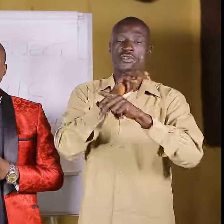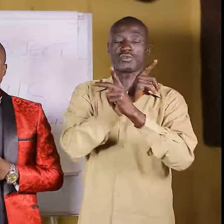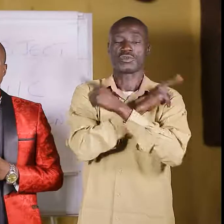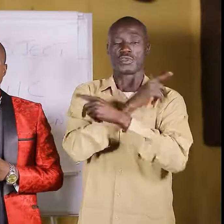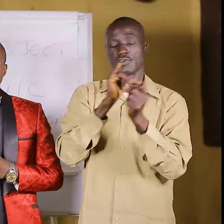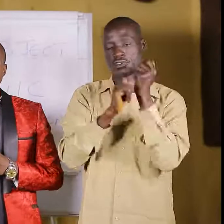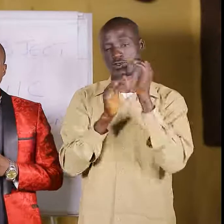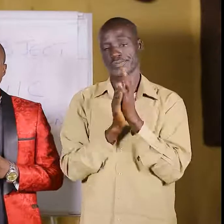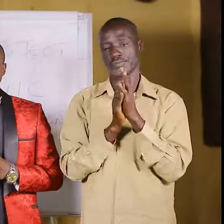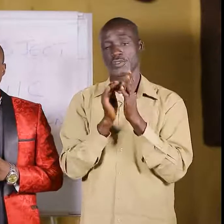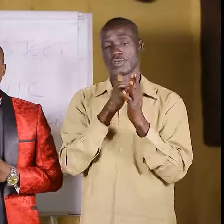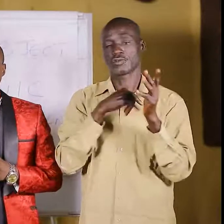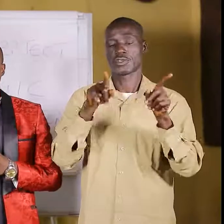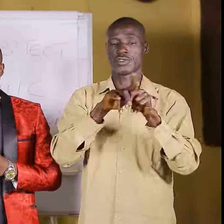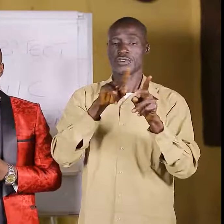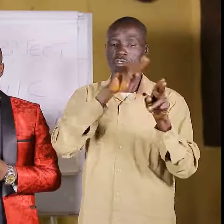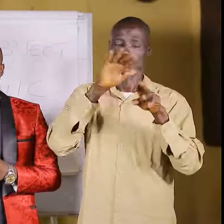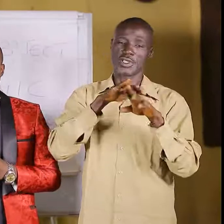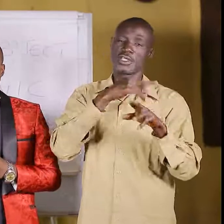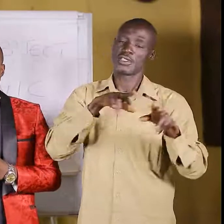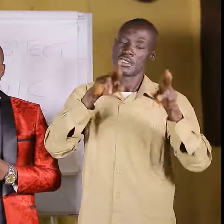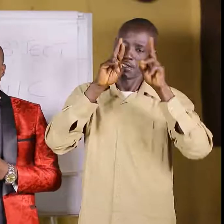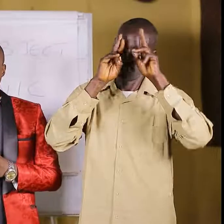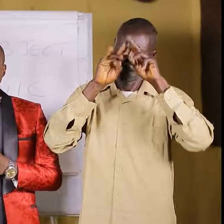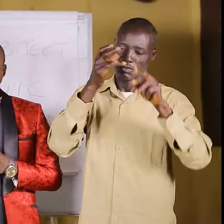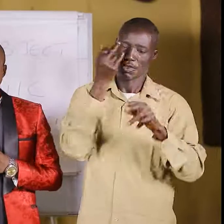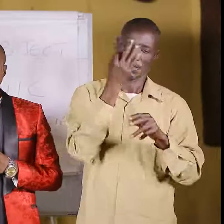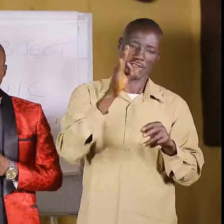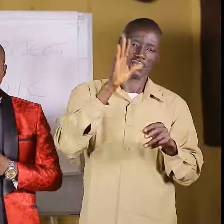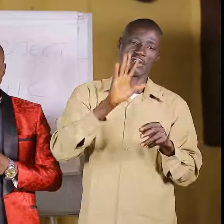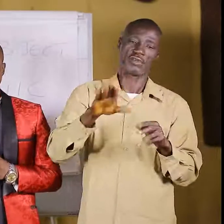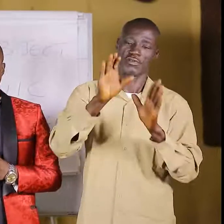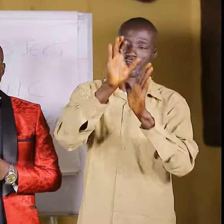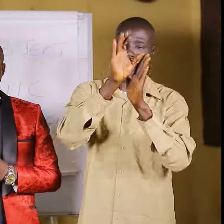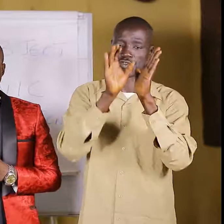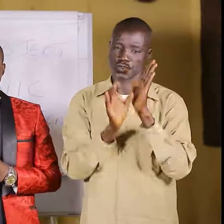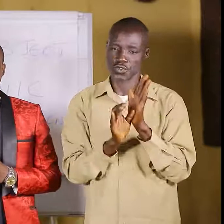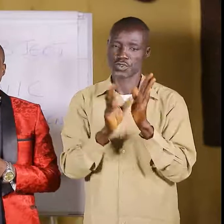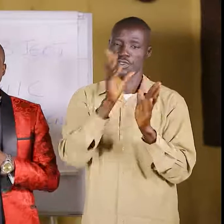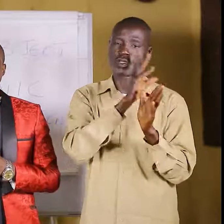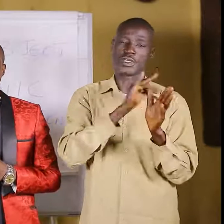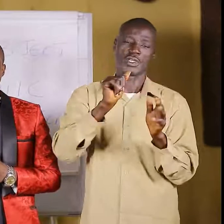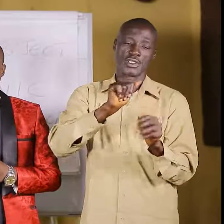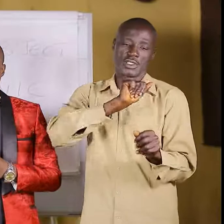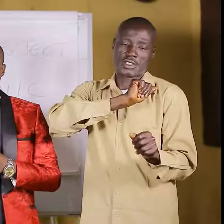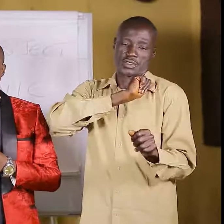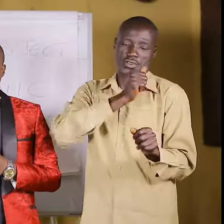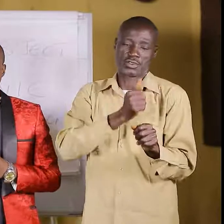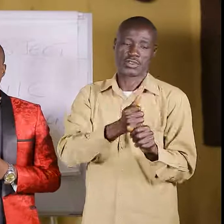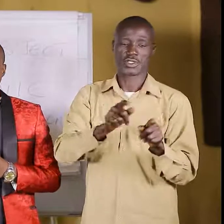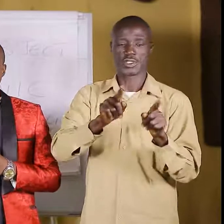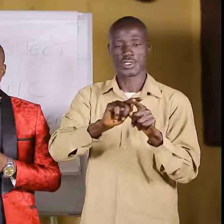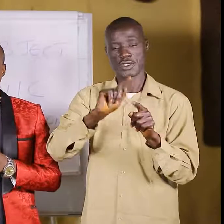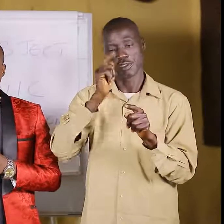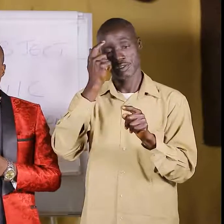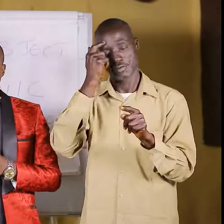also looked at the issue of respect of constituted authorities. That is, as a citizen, you should